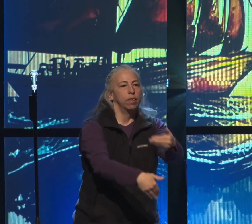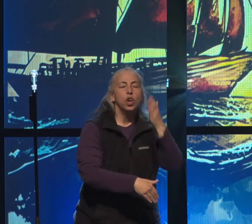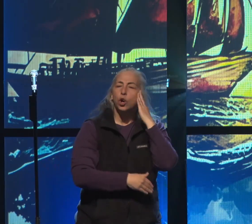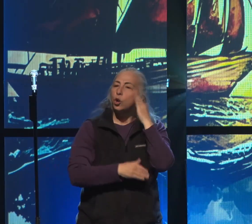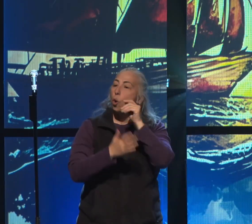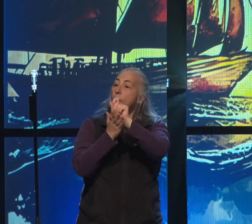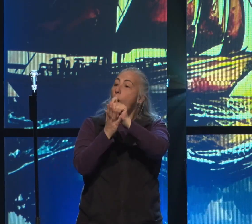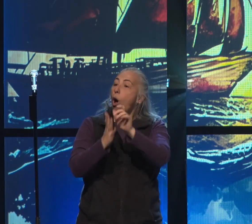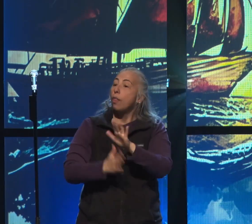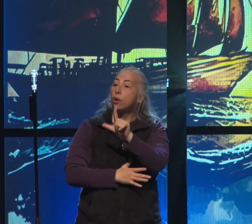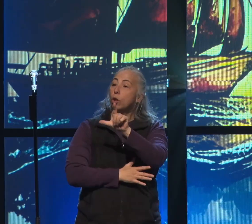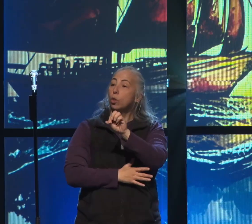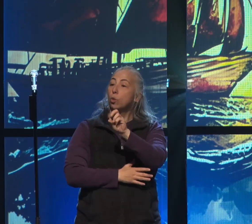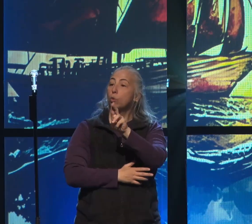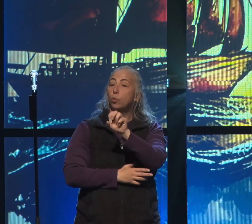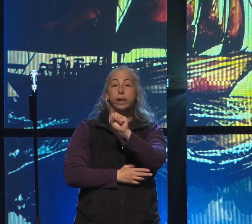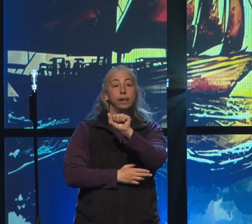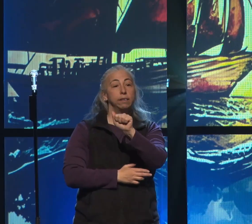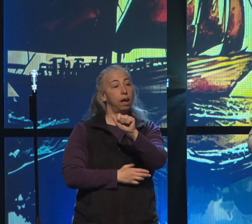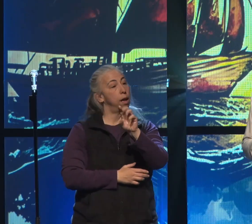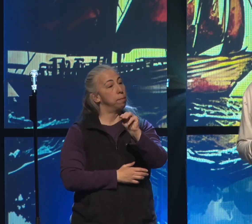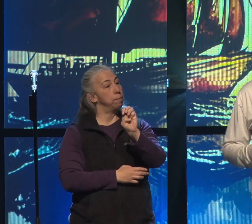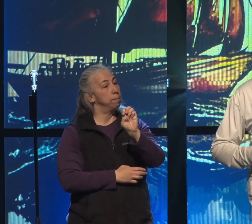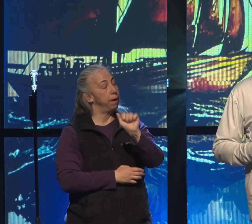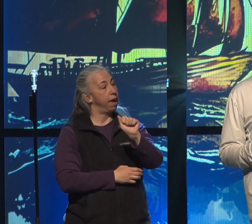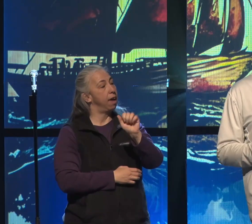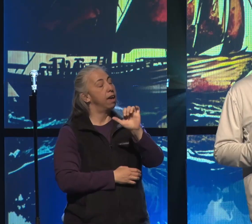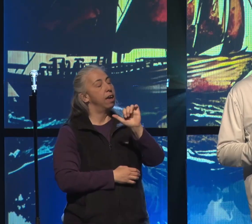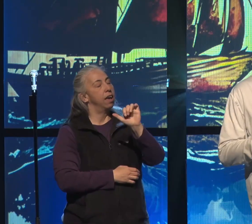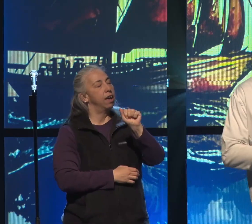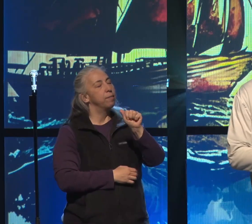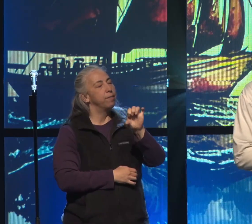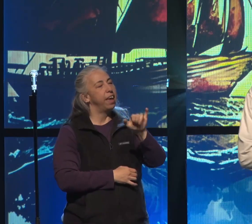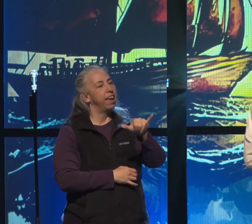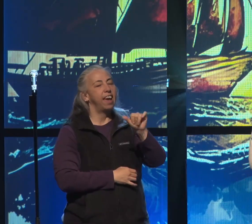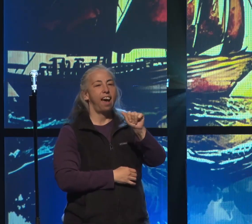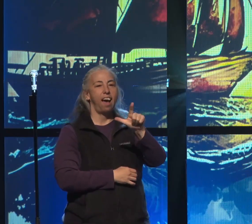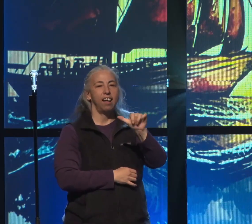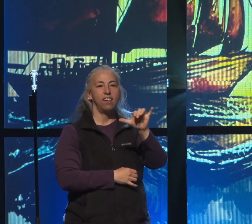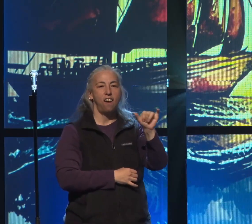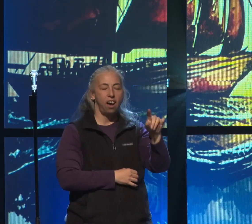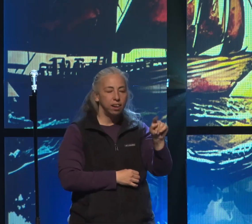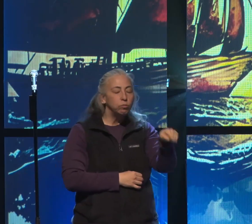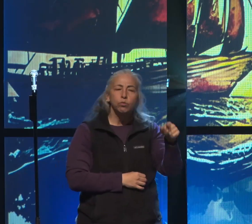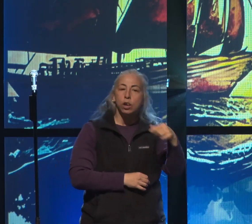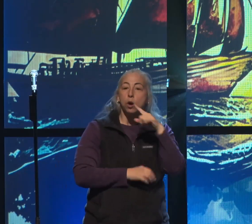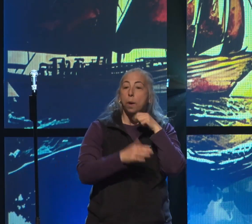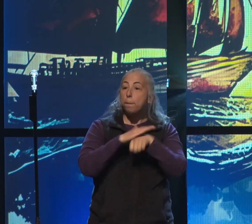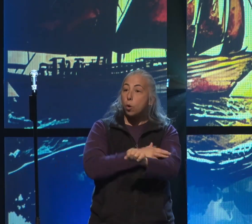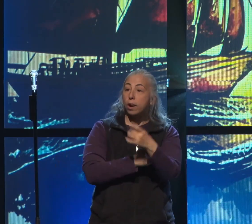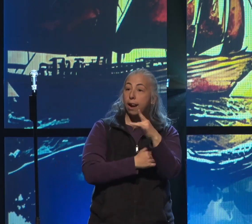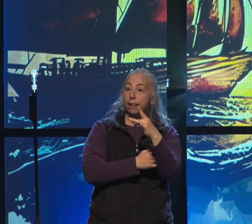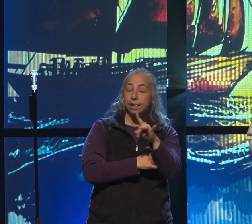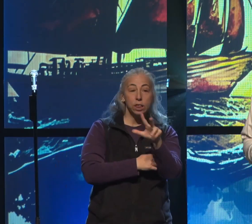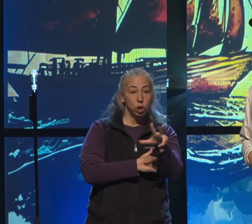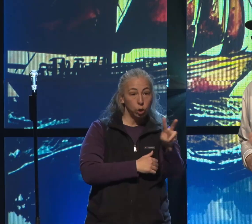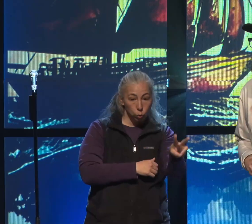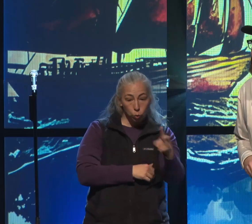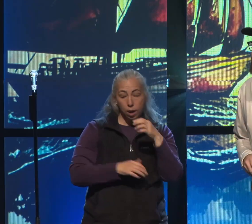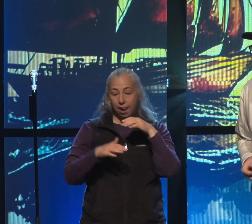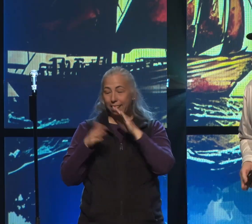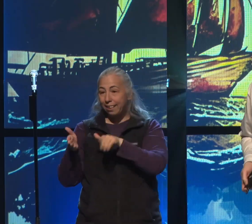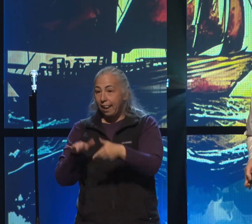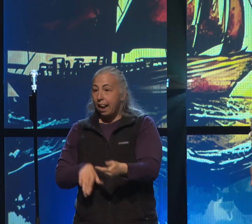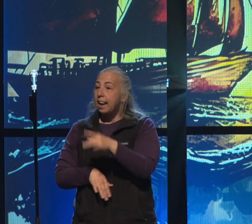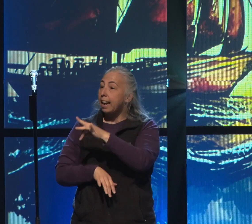of her? Oh, good. Some of you have. She was no stranger to life's storms. She was born in 1832 and died in 1888.